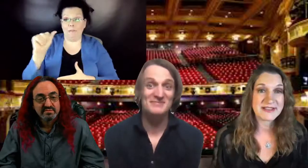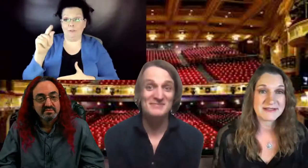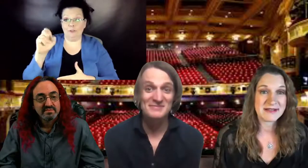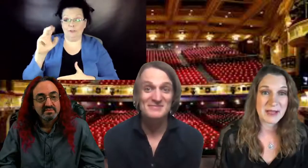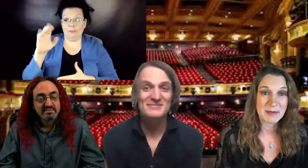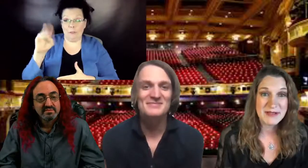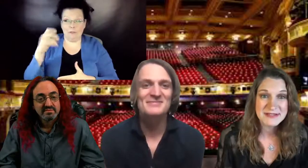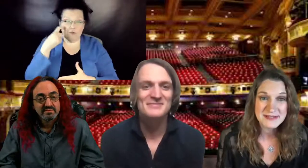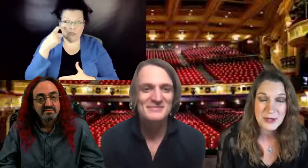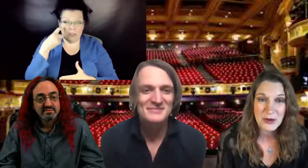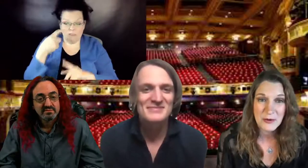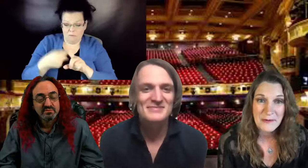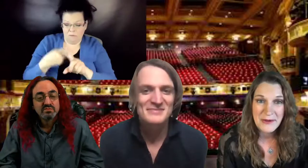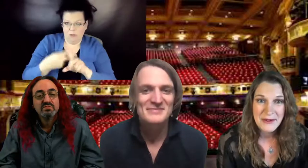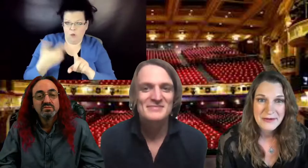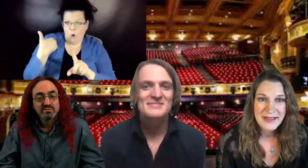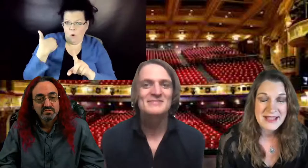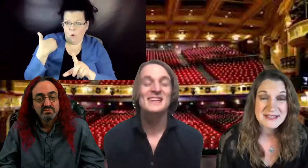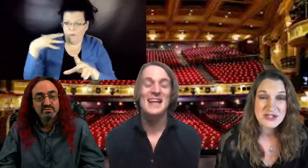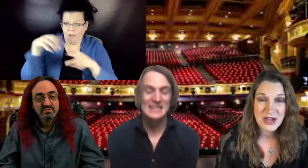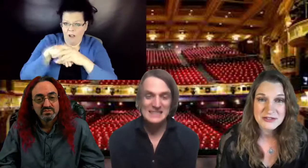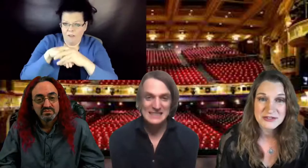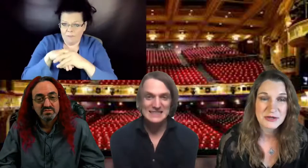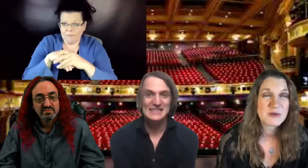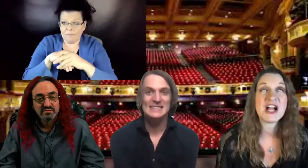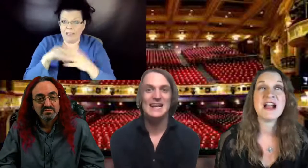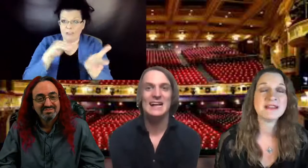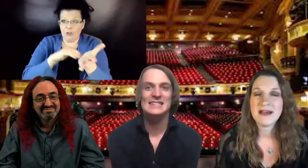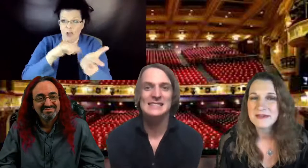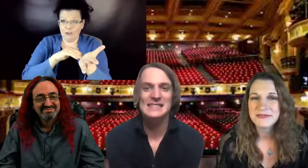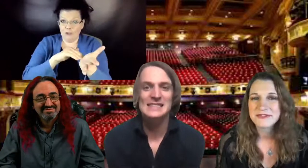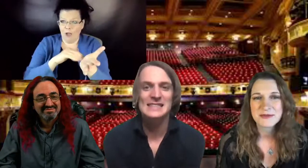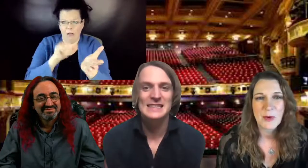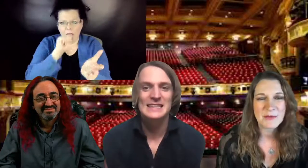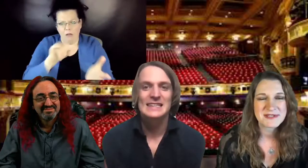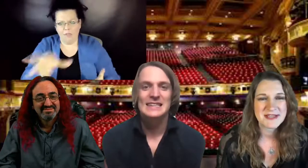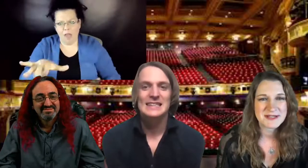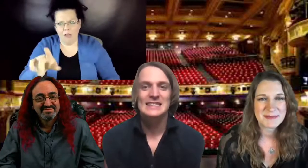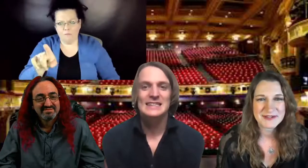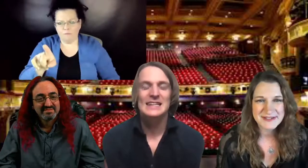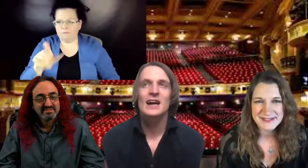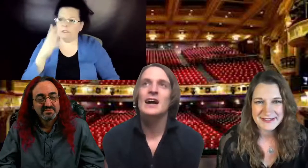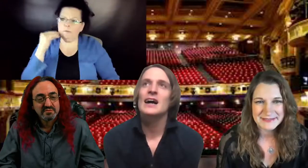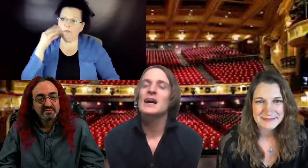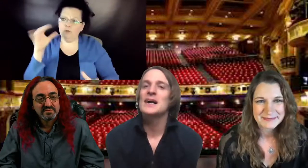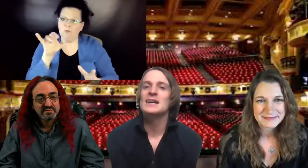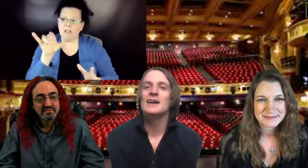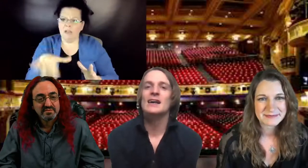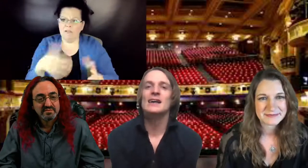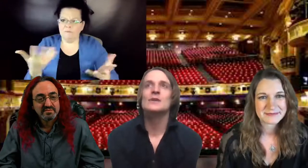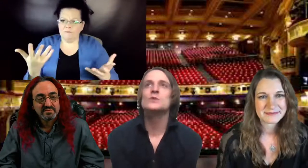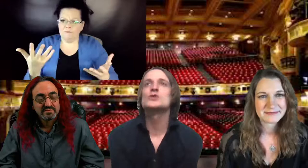on a couple months ago as a doctor, which I love. So what was that experience like?